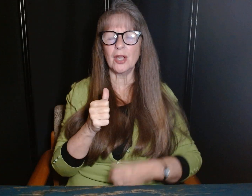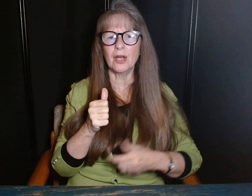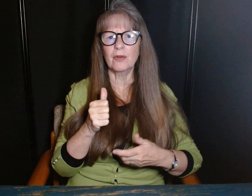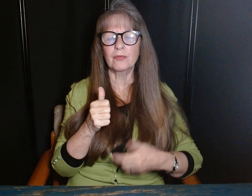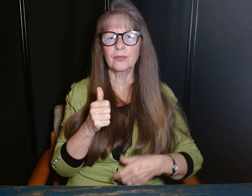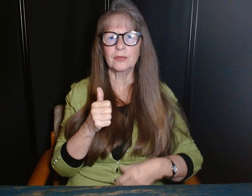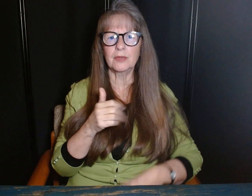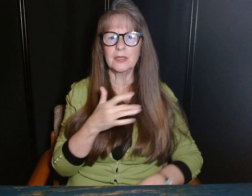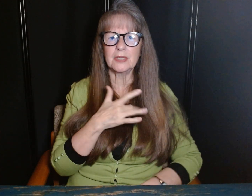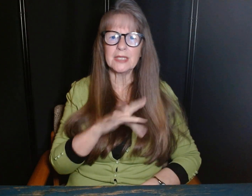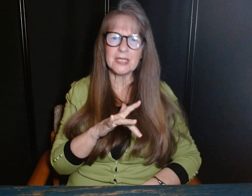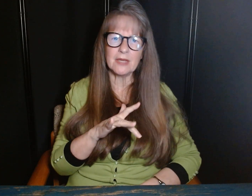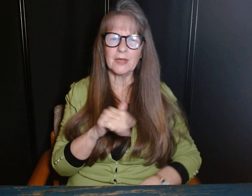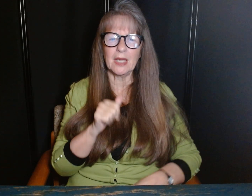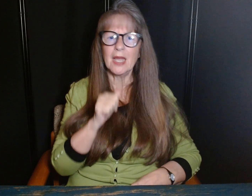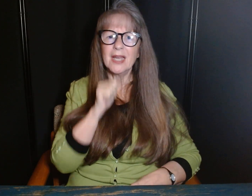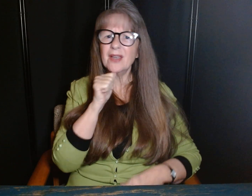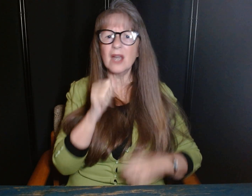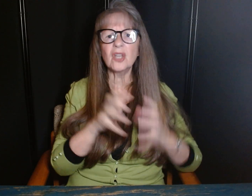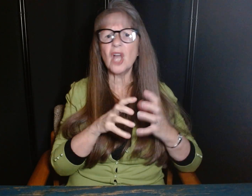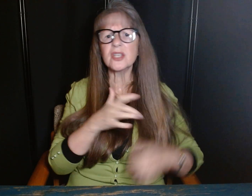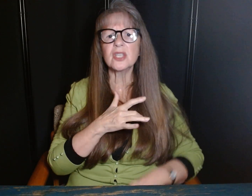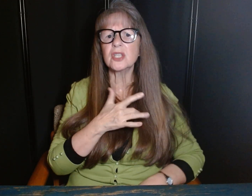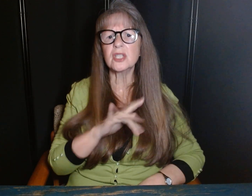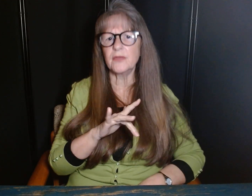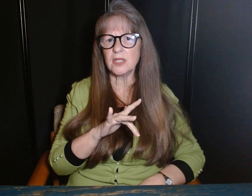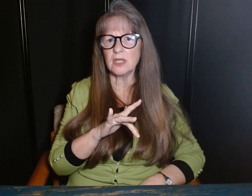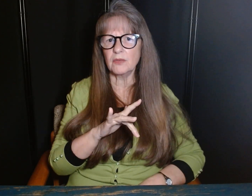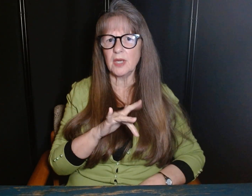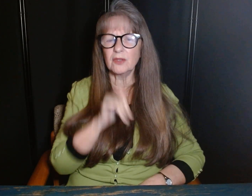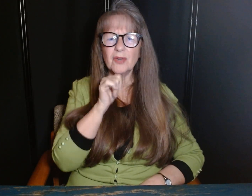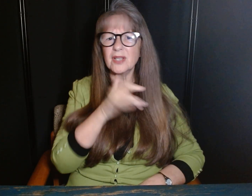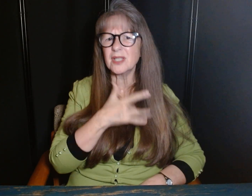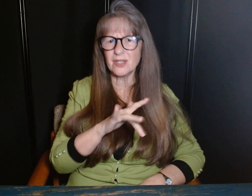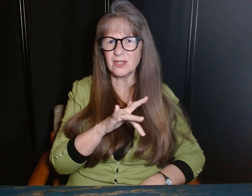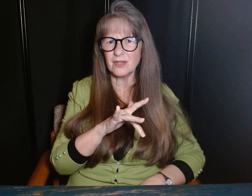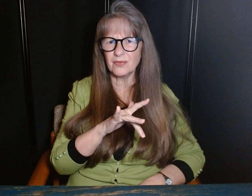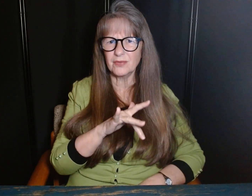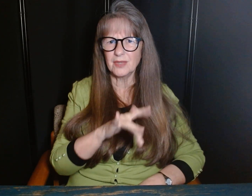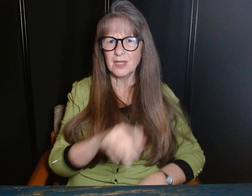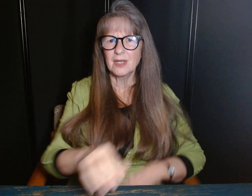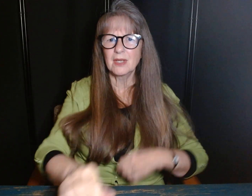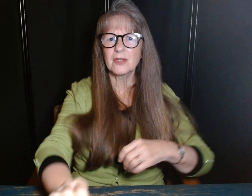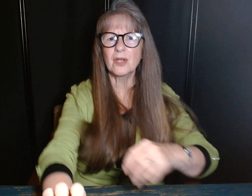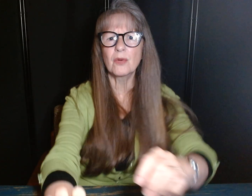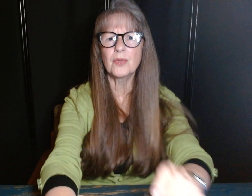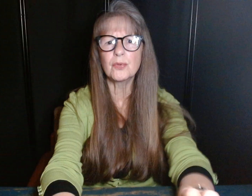of sensitivity. Not a lot of sensitivity, right? They're not sensitive. So those are,